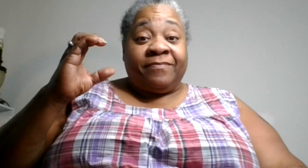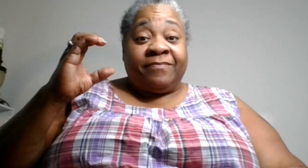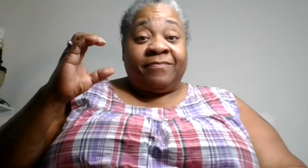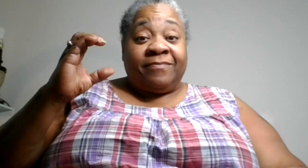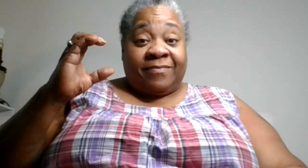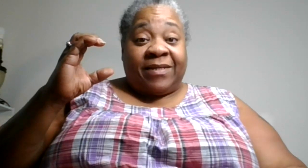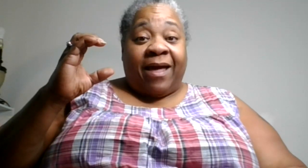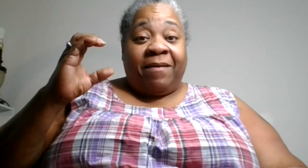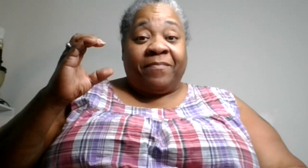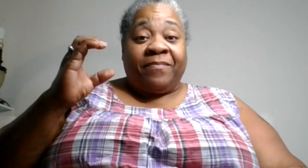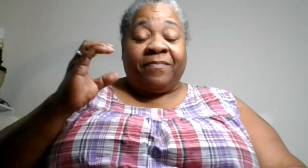Okay?